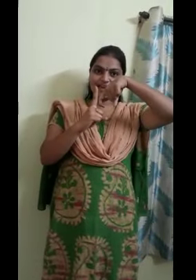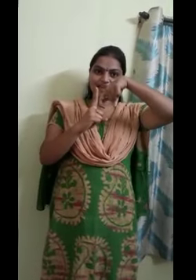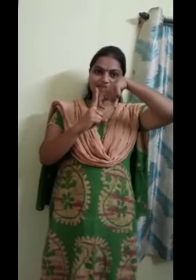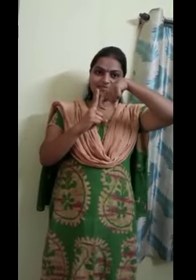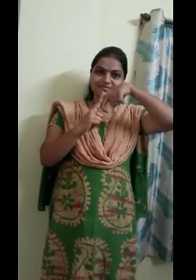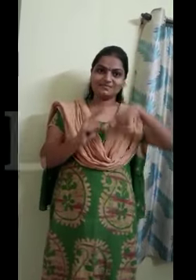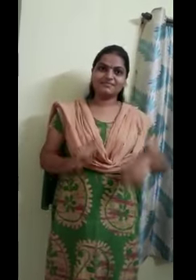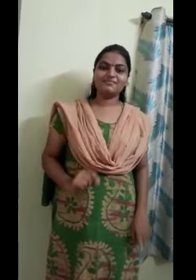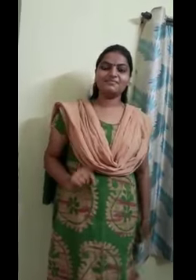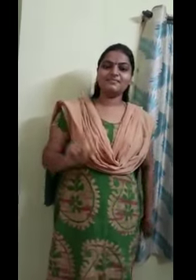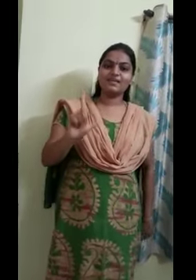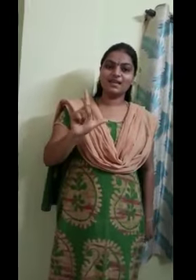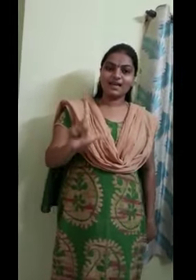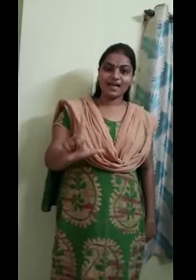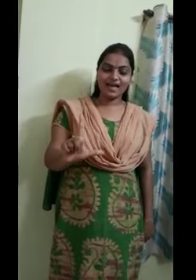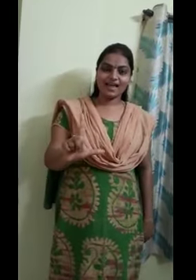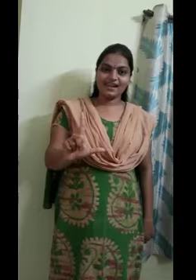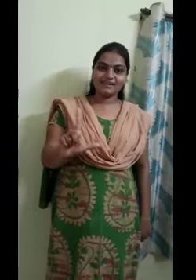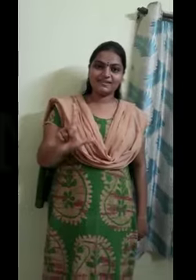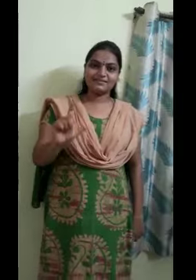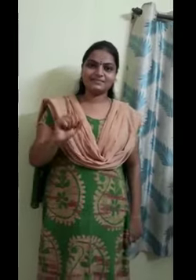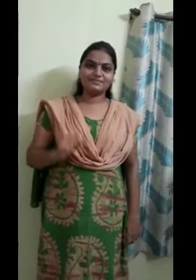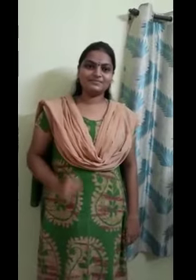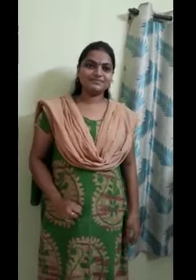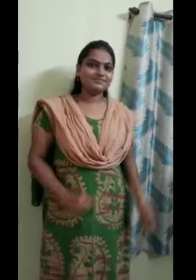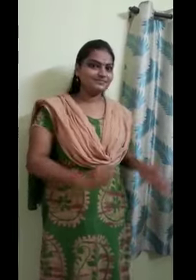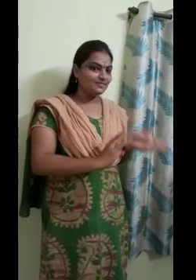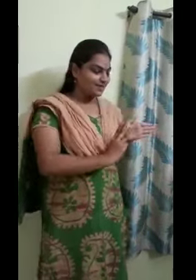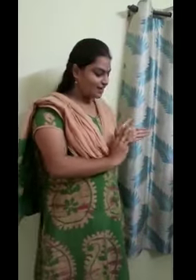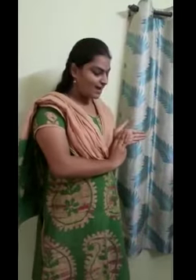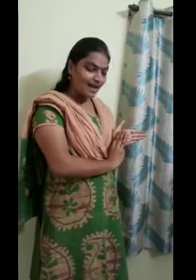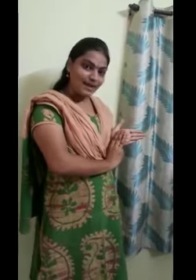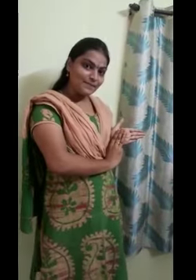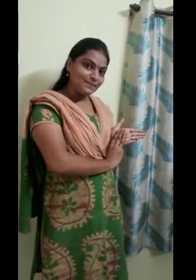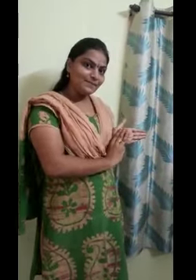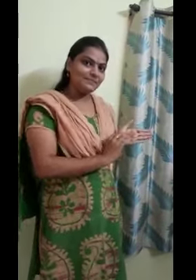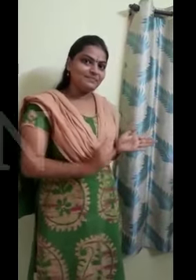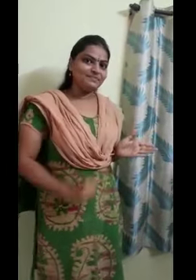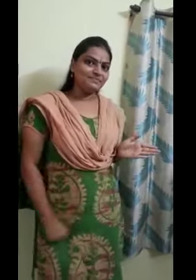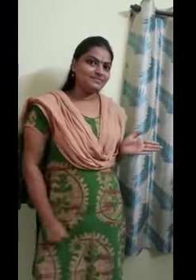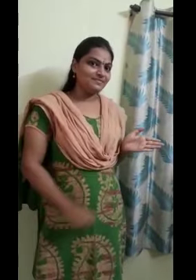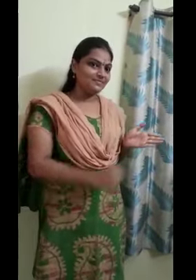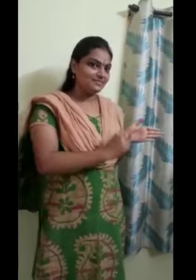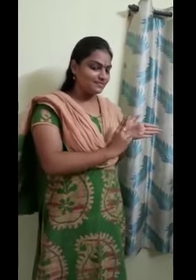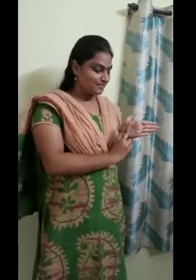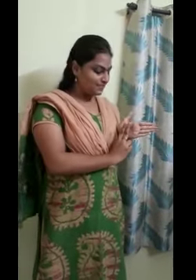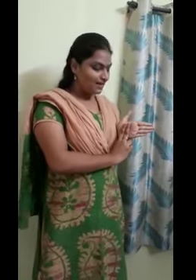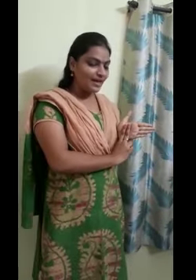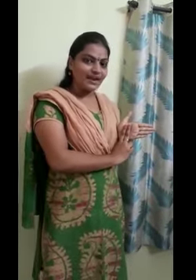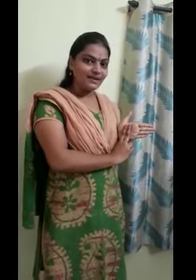L M N